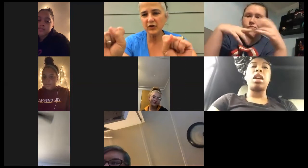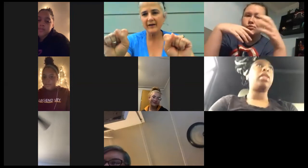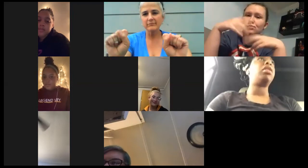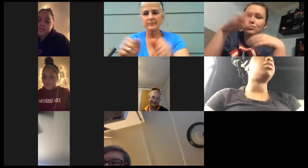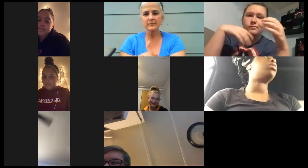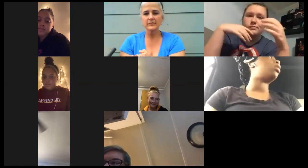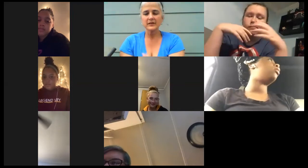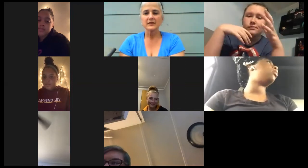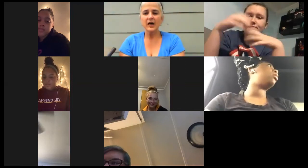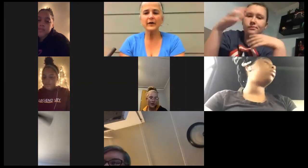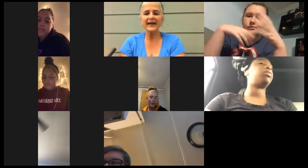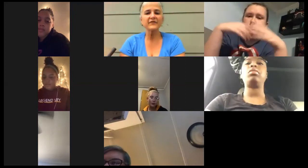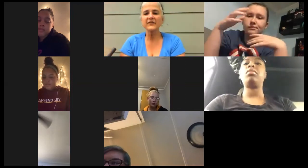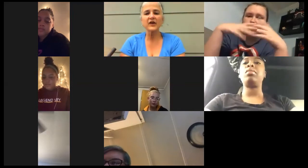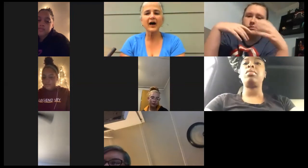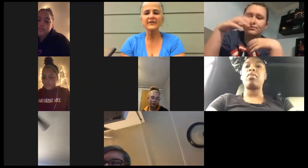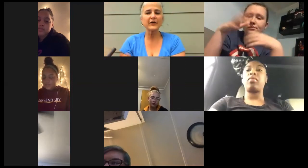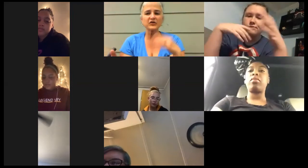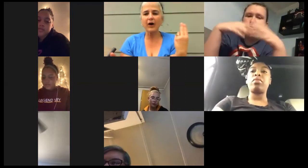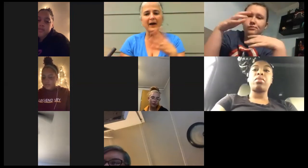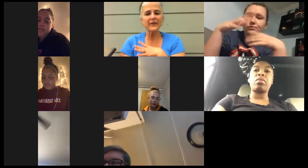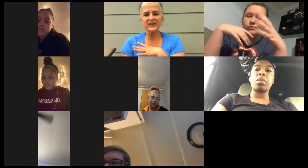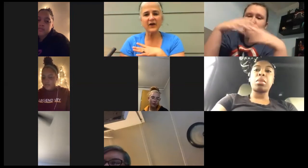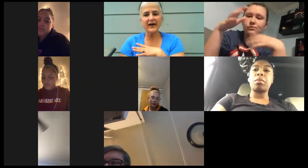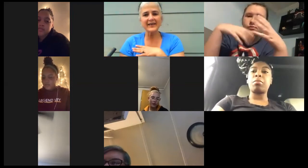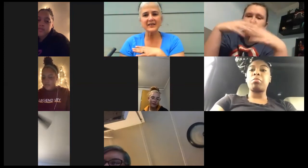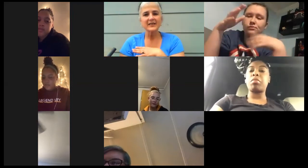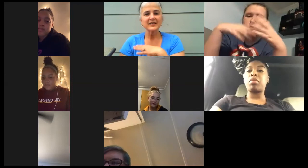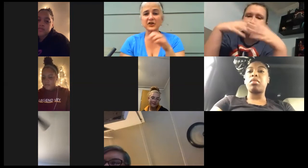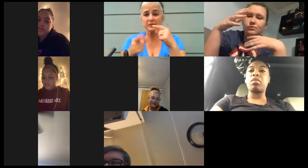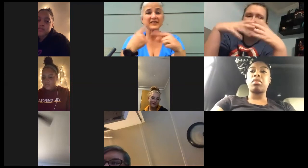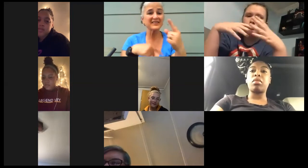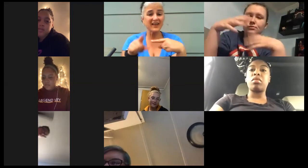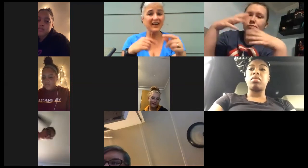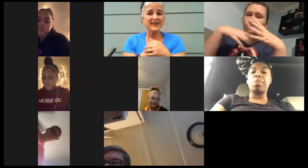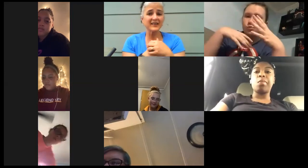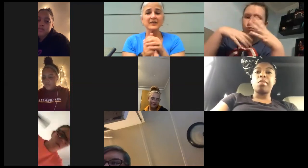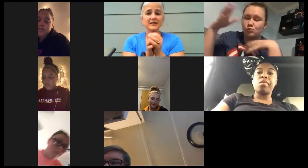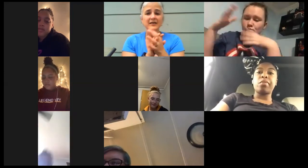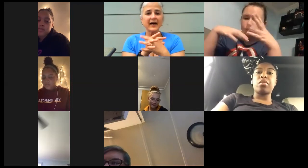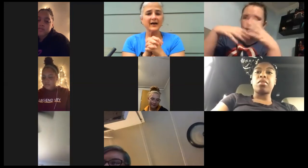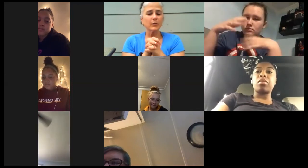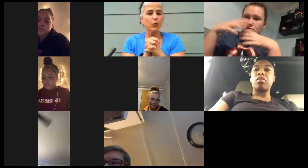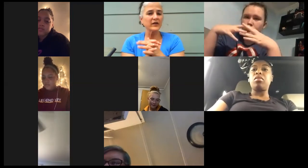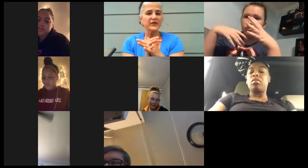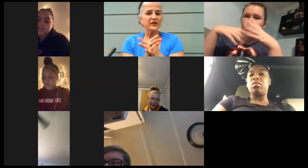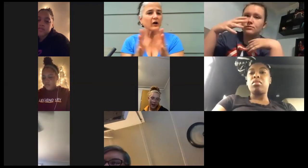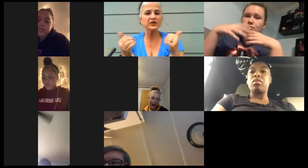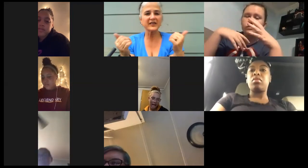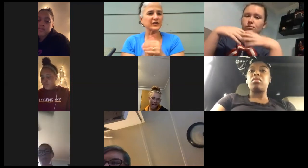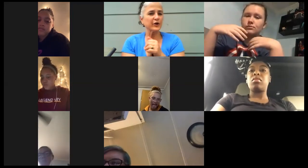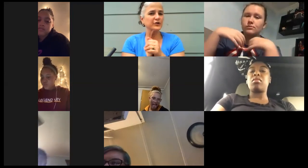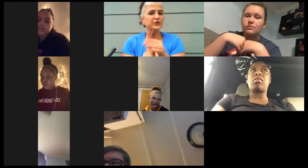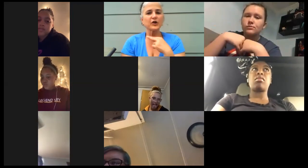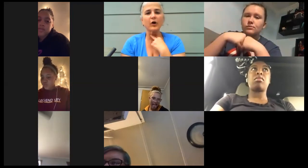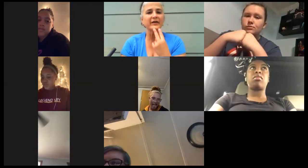You can try. Okay, if not, if you have to drop out, that's fine. It should be in sign. One of y'all can